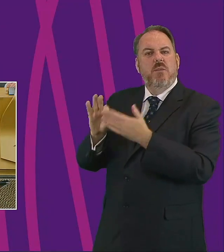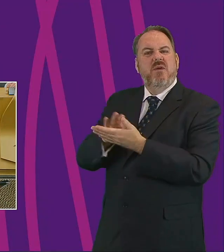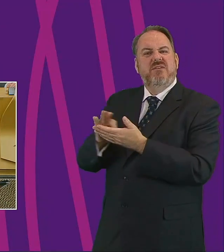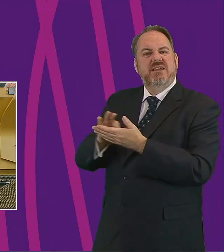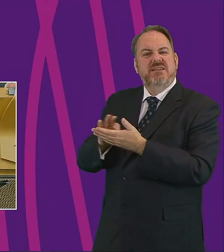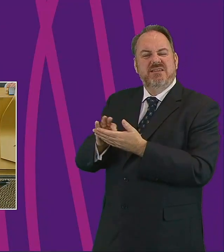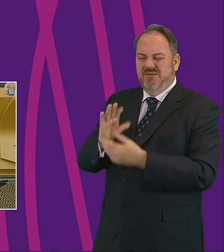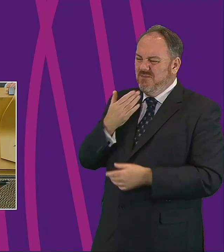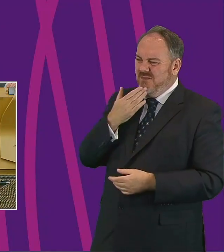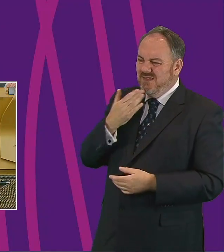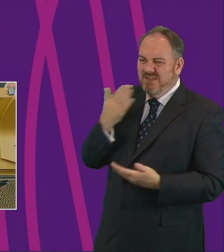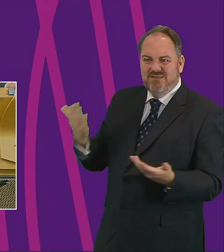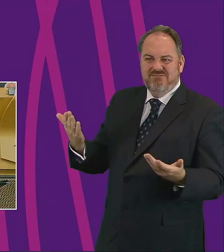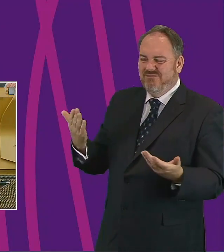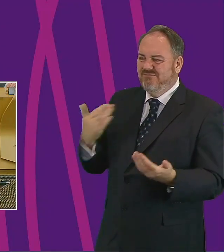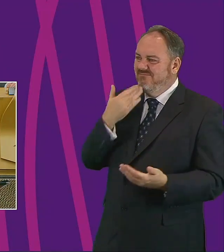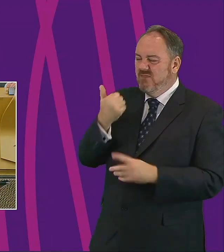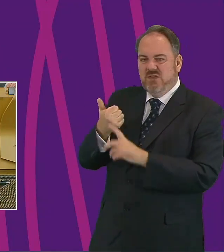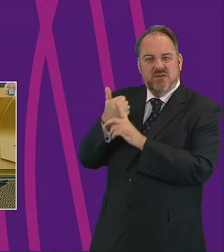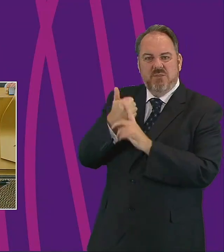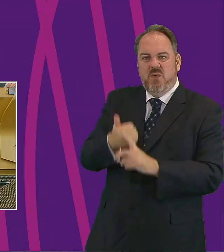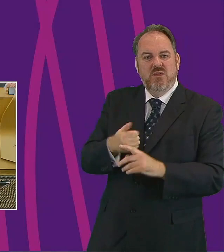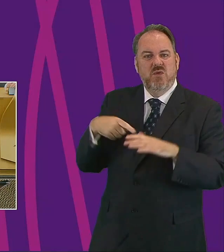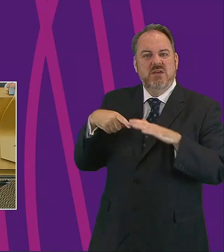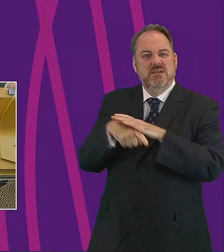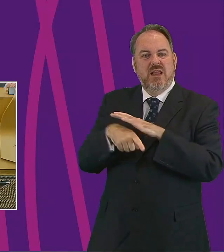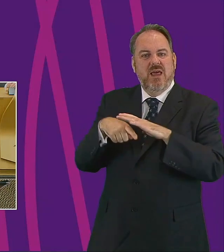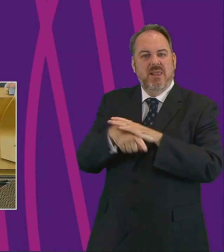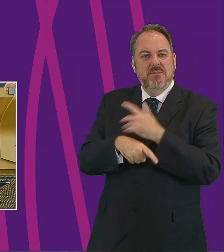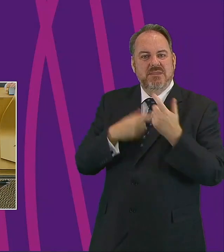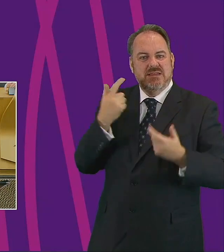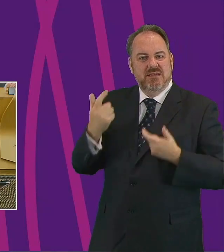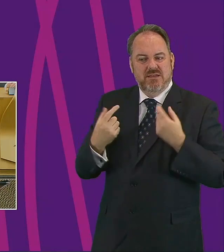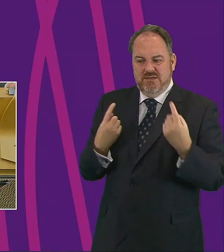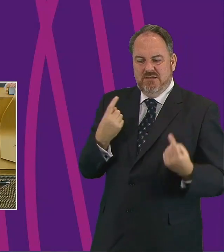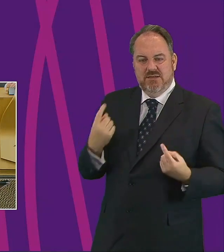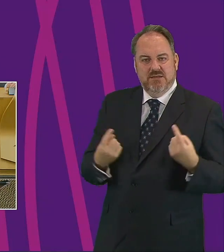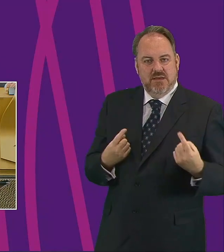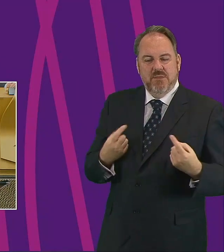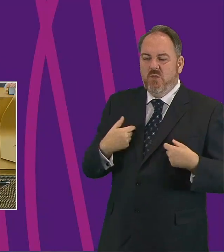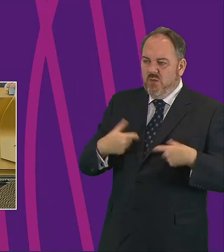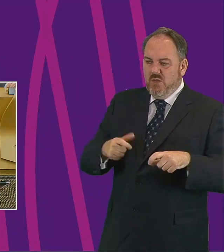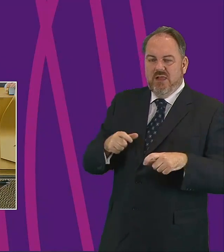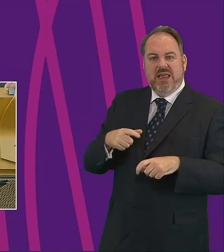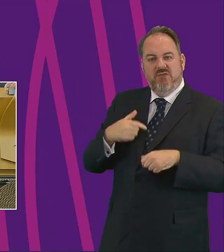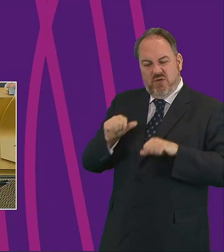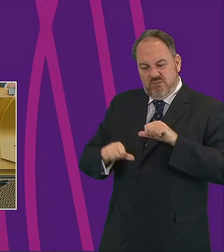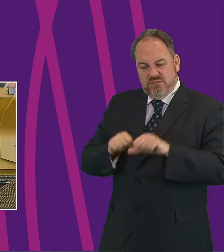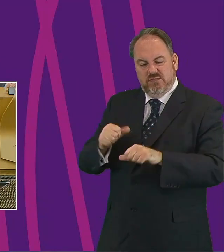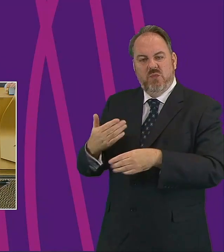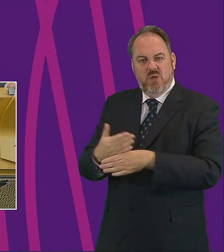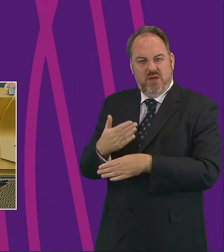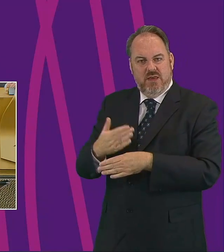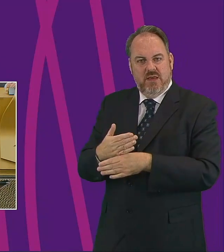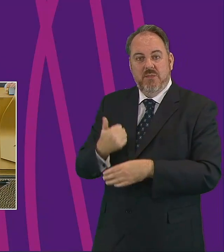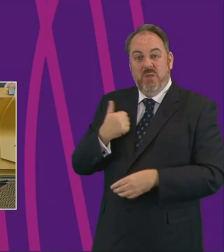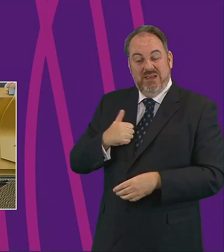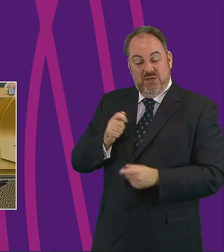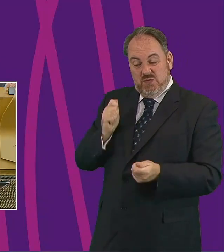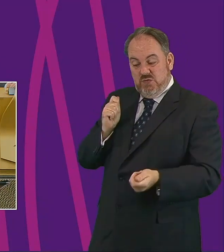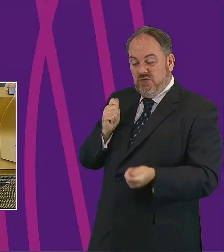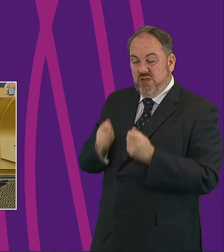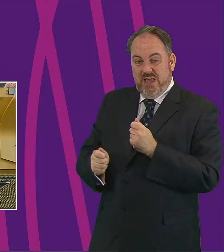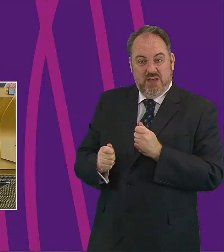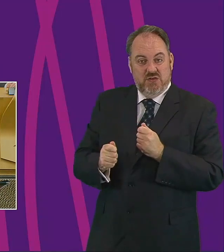seekers, both before and during the pandemic, and we will continue to do so. But we need wholesale reform of